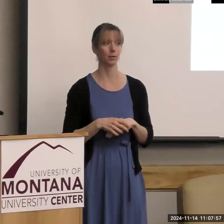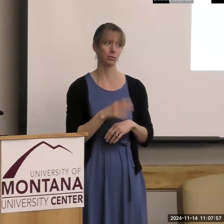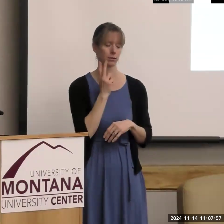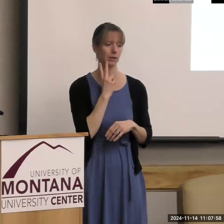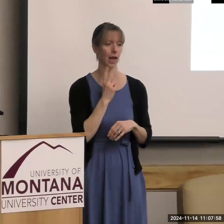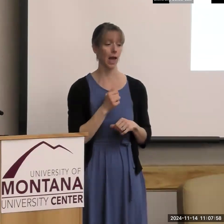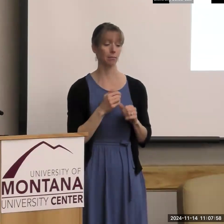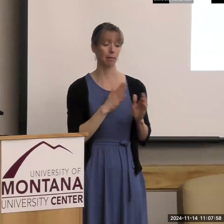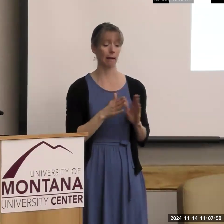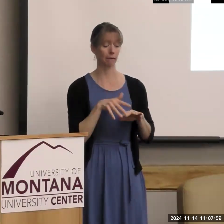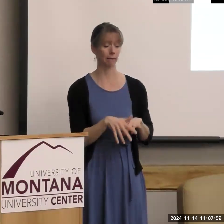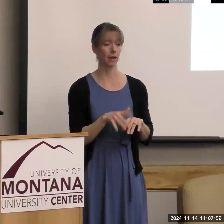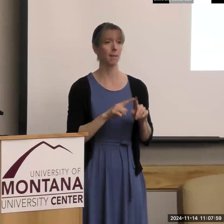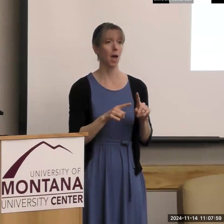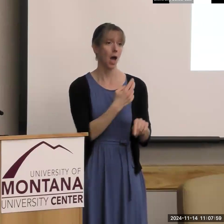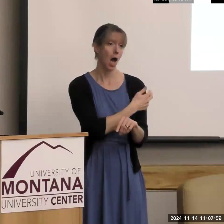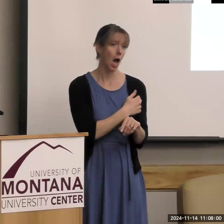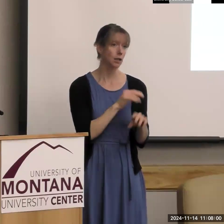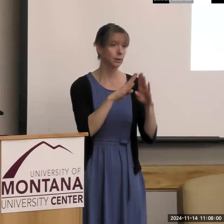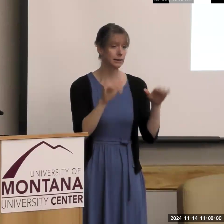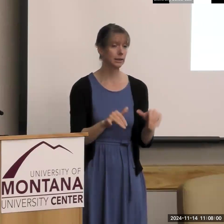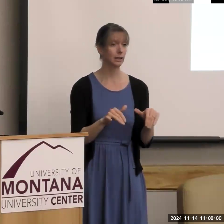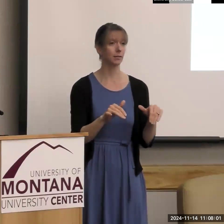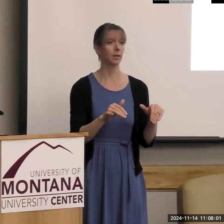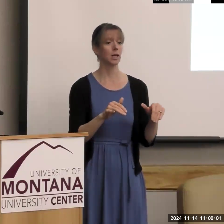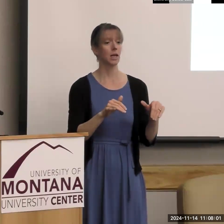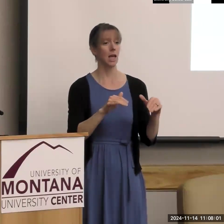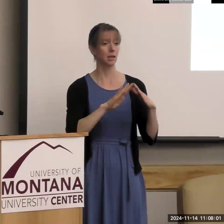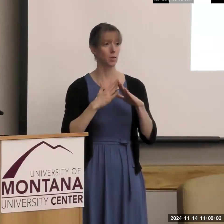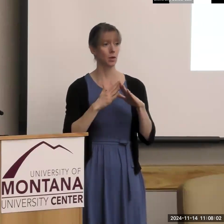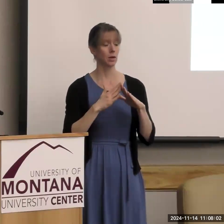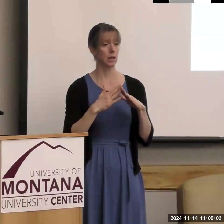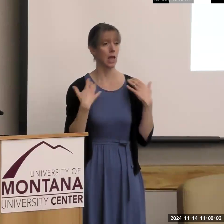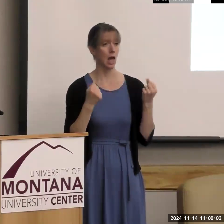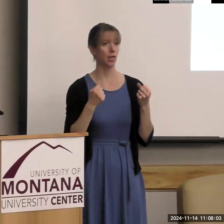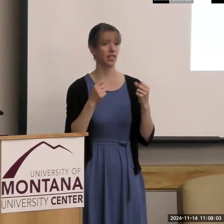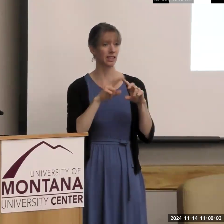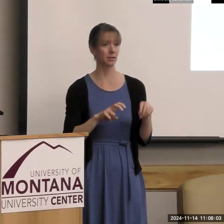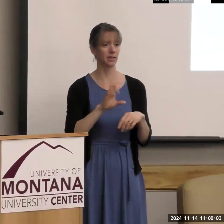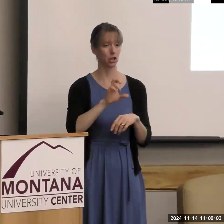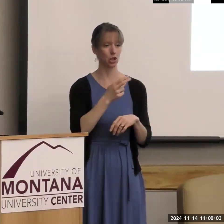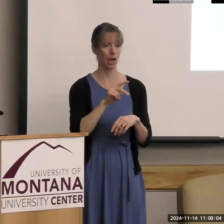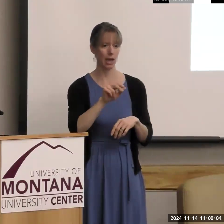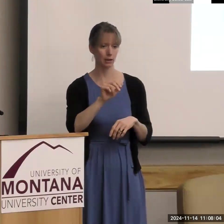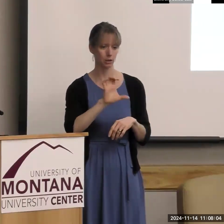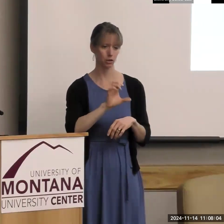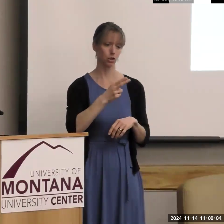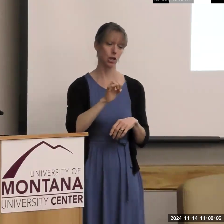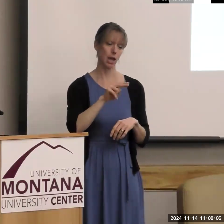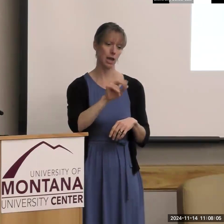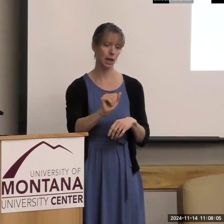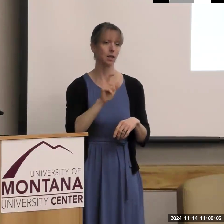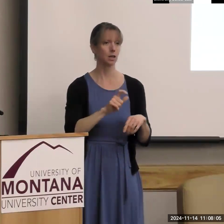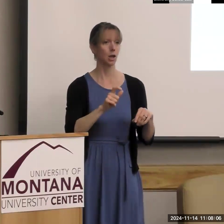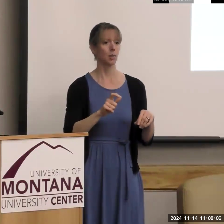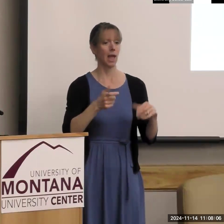But hospital systems community health needs assessment. They're called China's. They're just the same thing as a CHA. They should be happening in concert